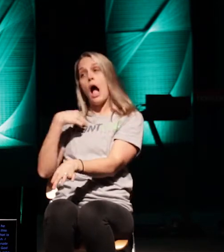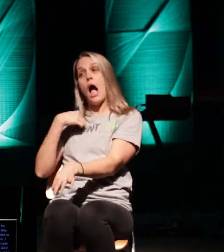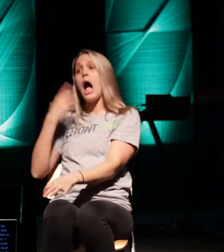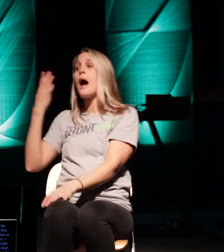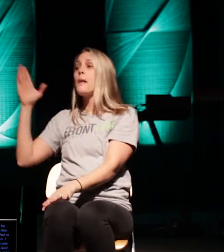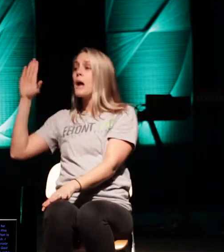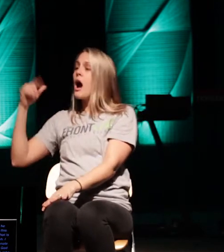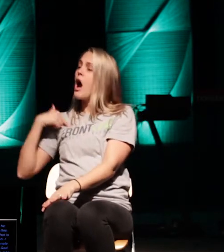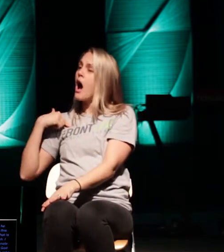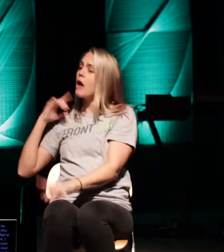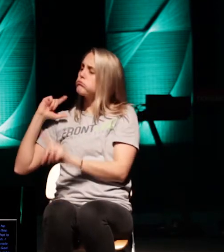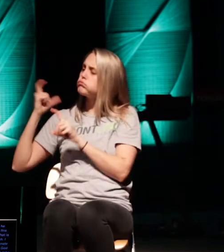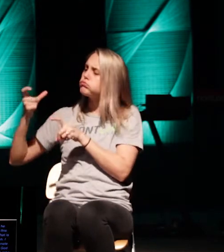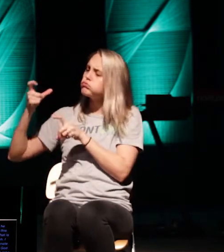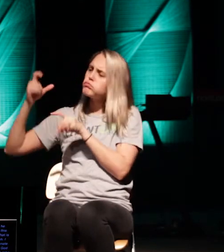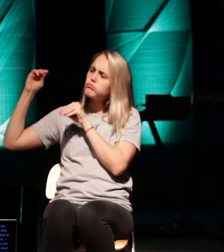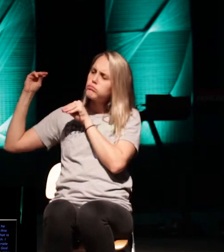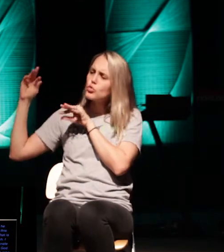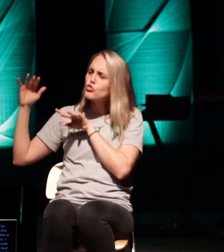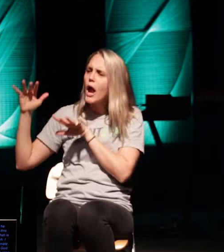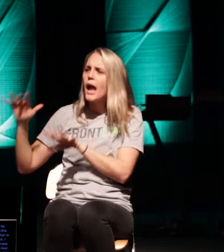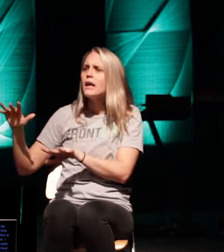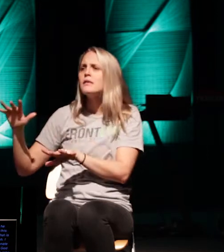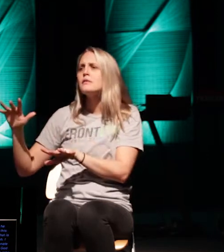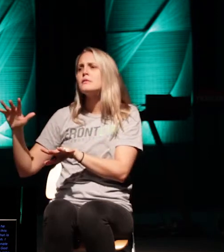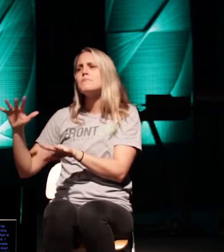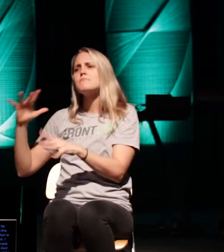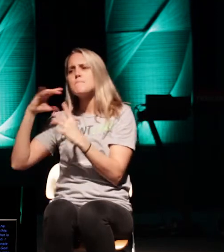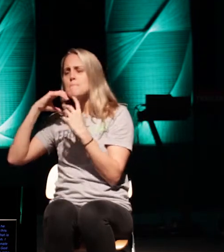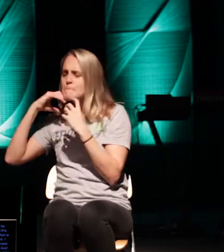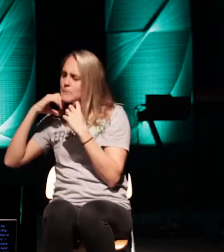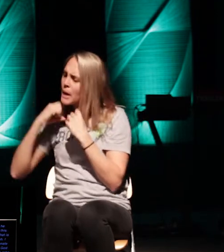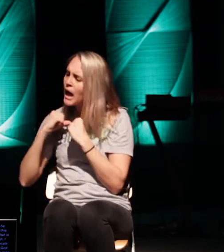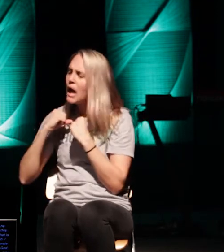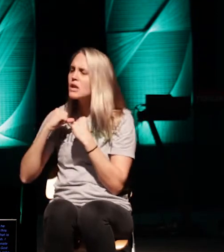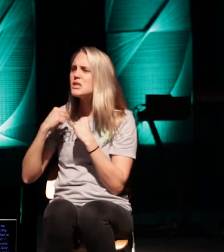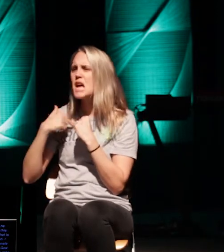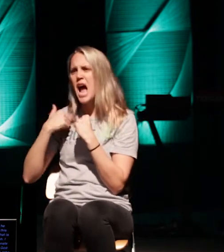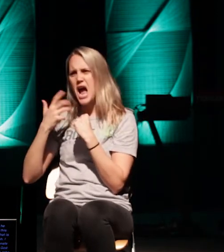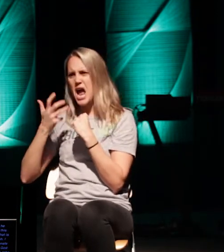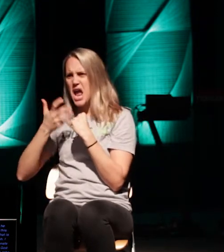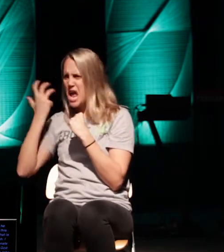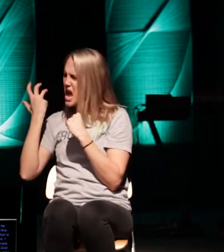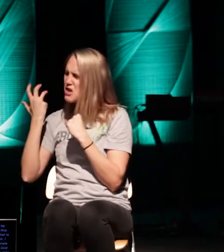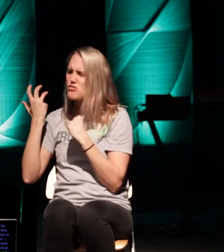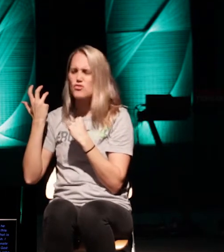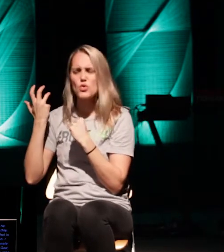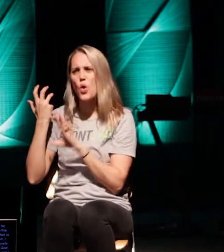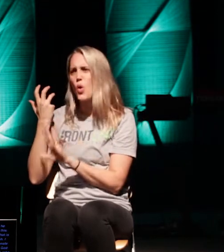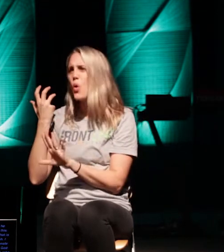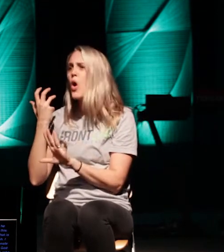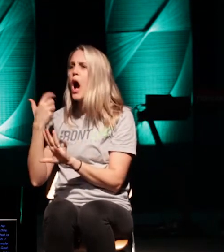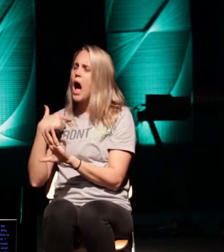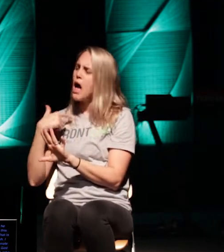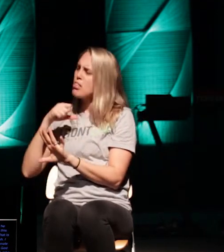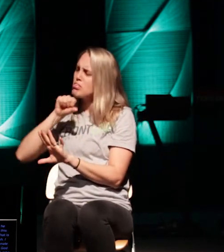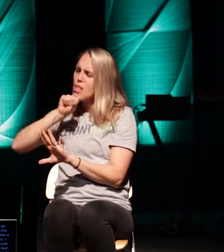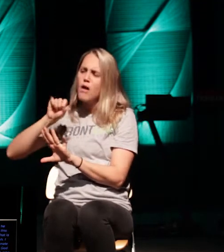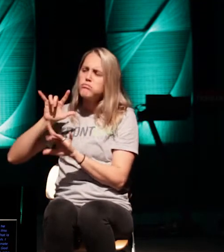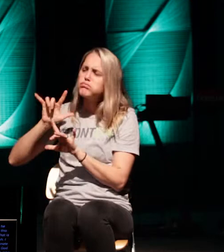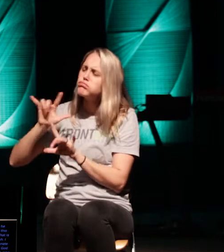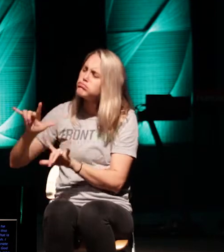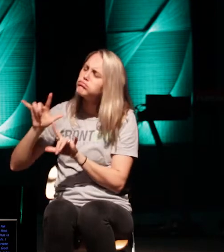that's gracious and compassionate. I'm slow to anger. I'm abounding in love. And